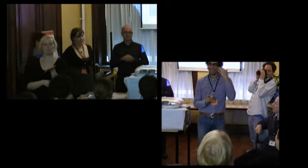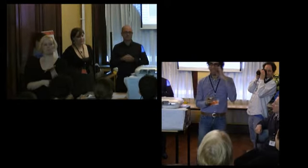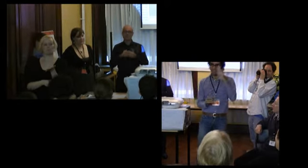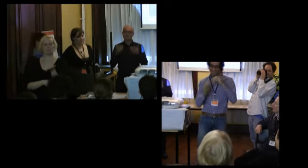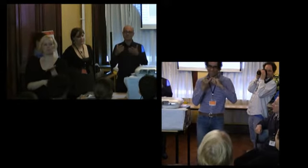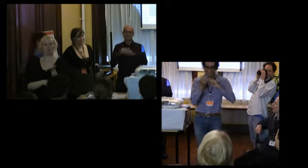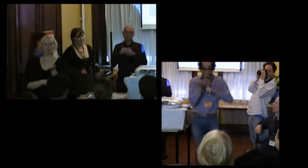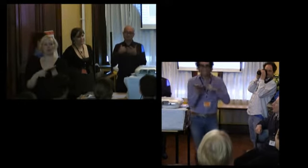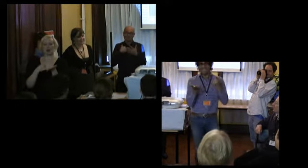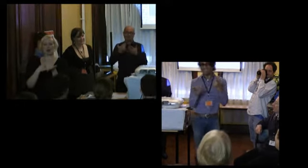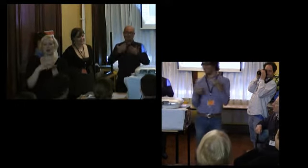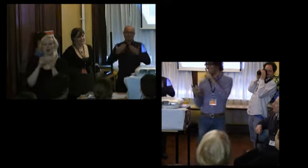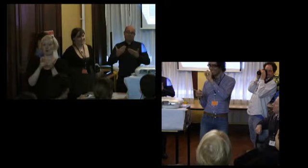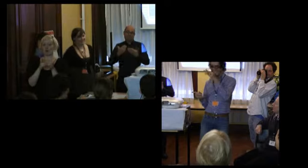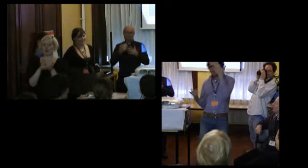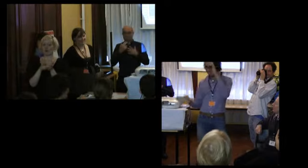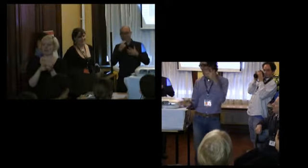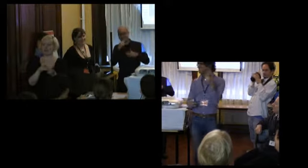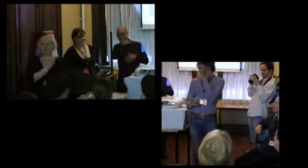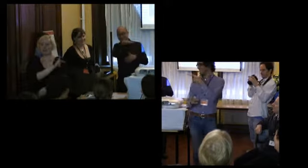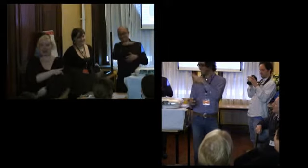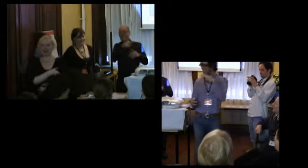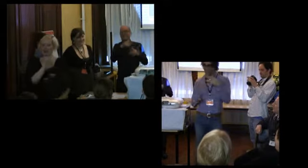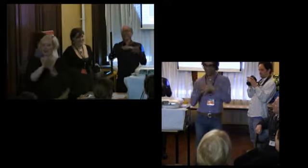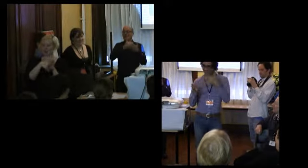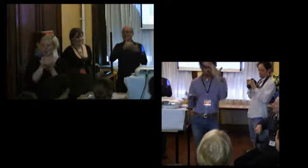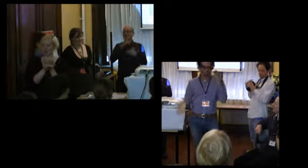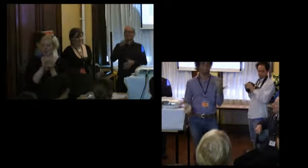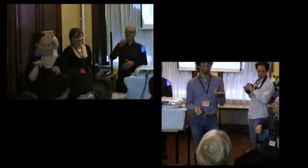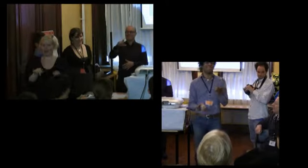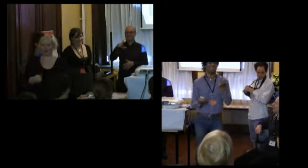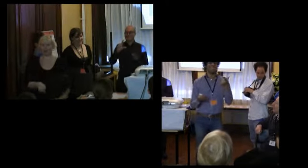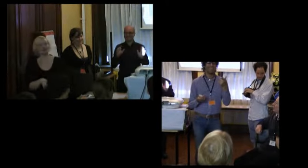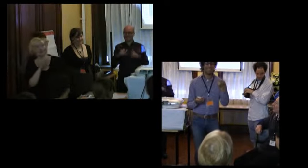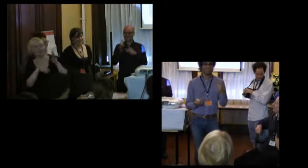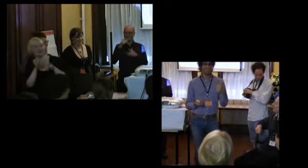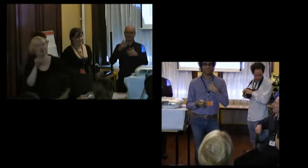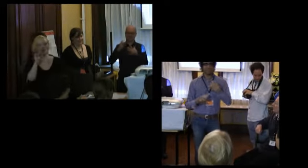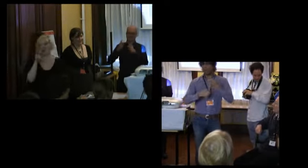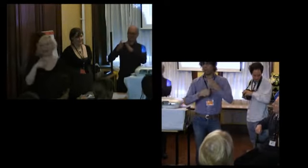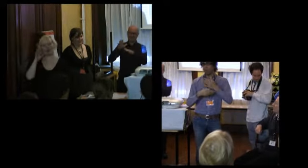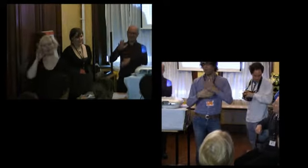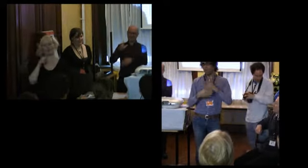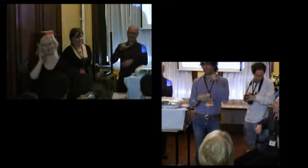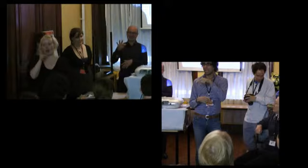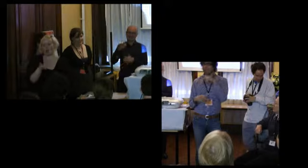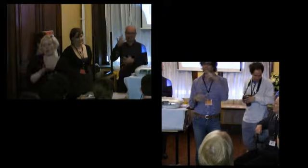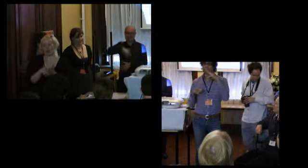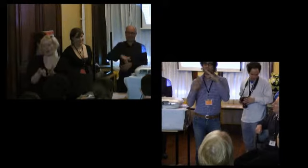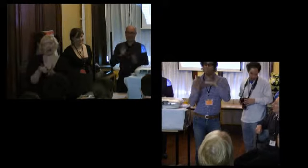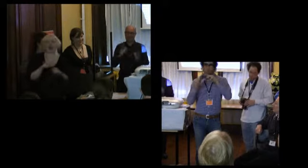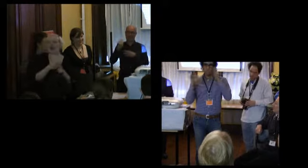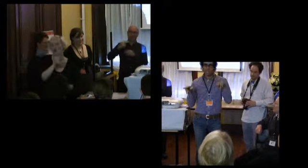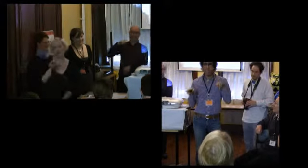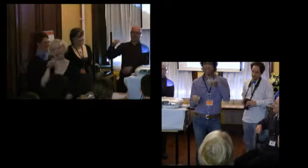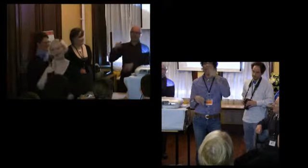and I'm using the BSO interpreters for this today, so I don't know French Sign Language or